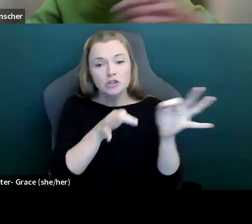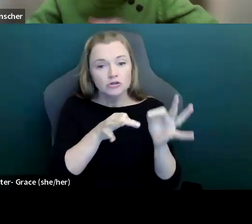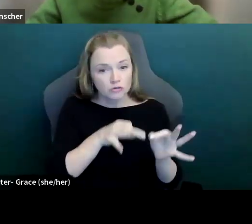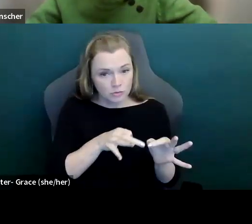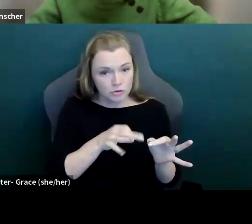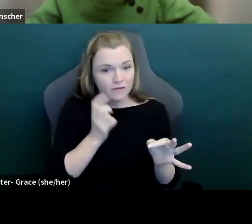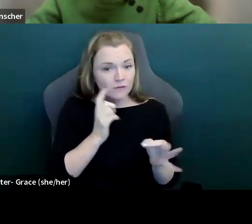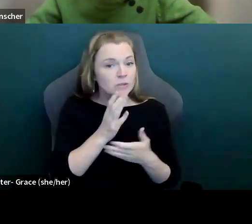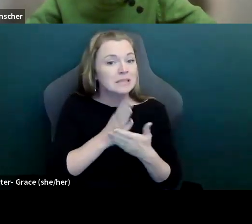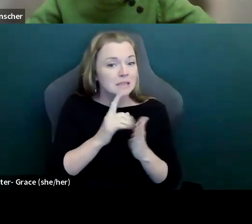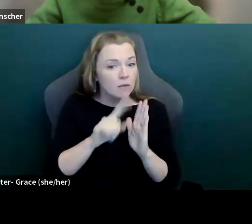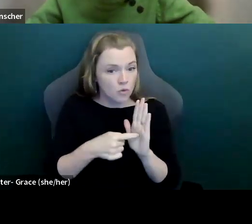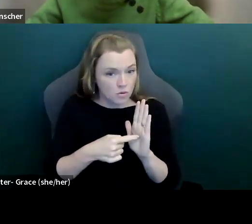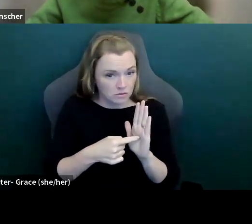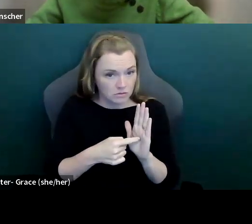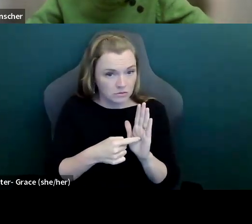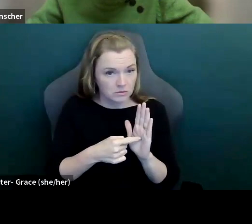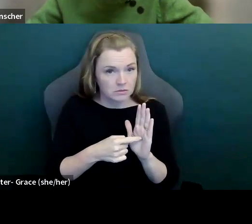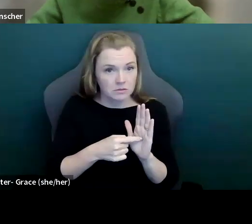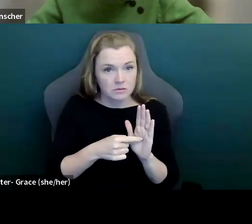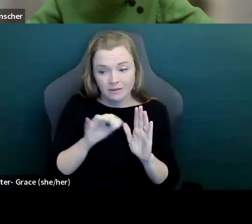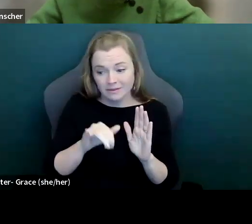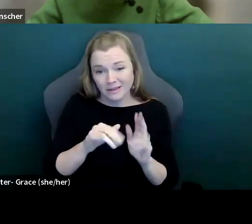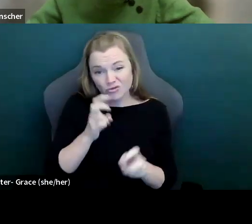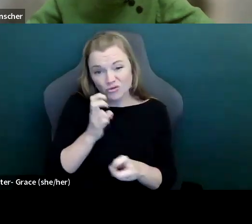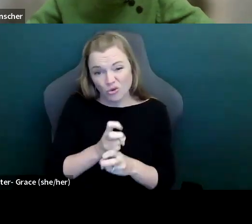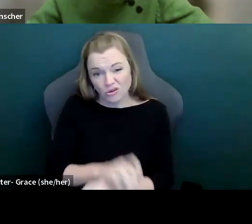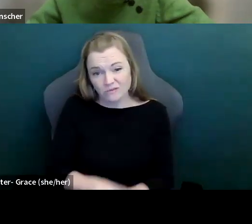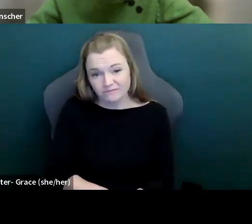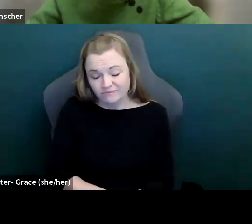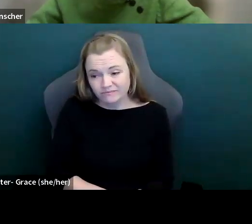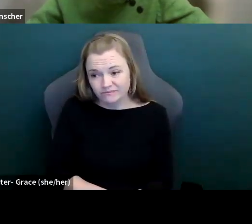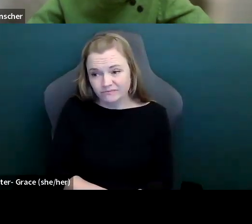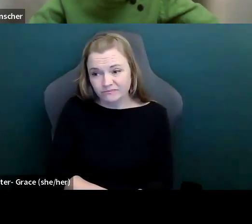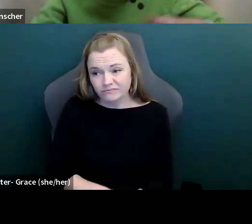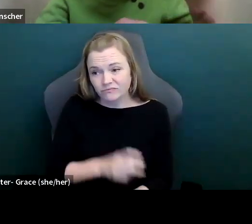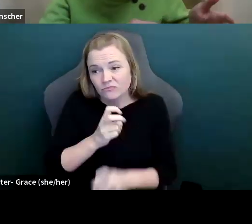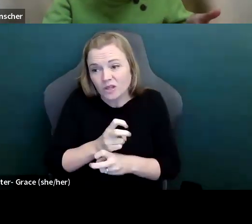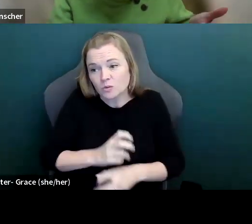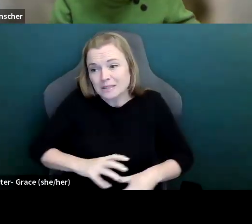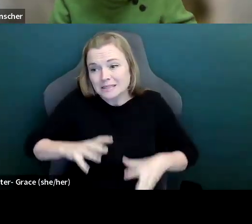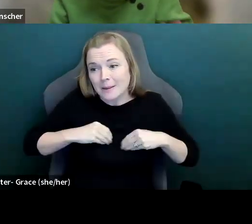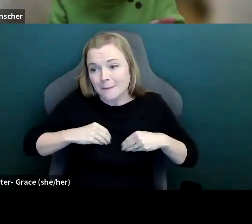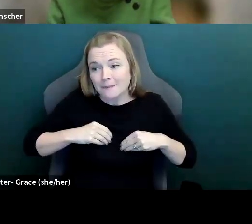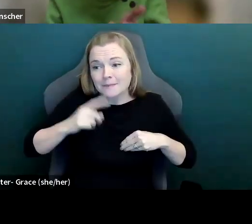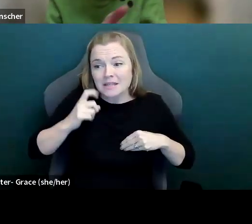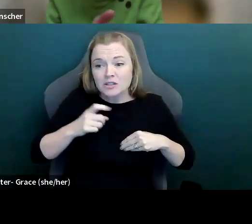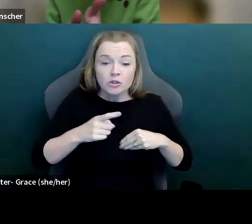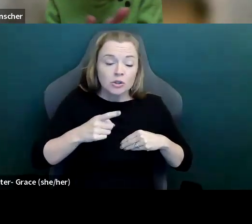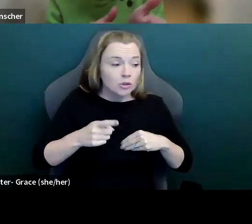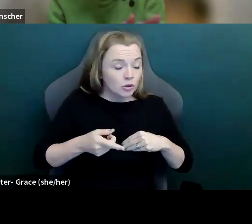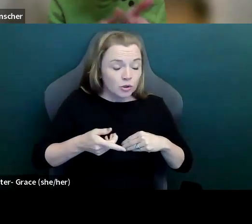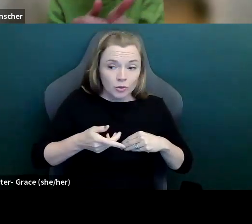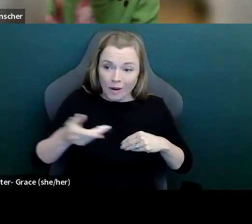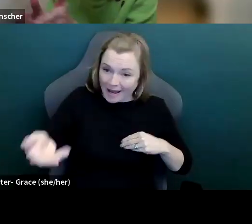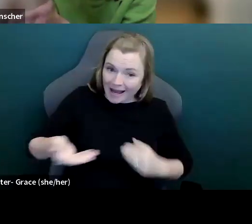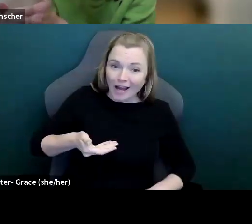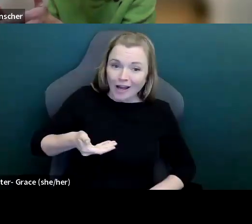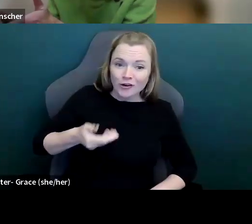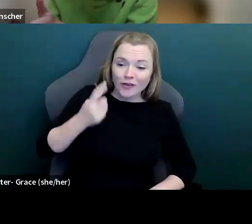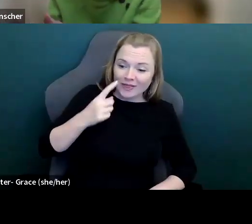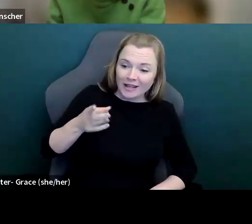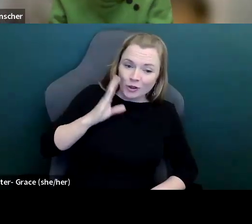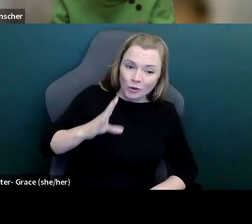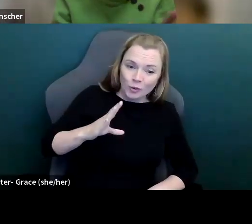roles. And that is hard to accept because you hire somebody with the idea you're going to grow them into